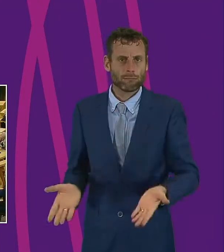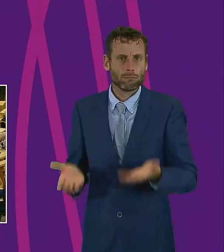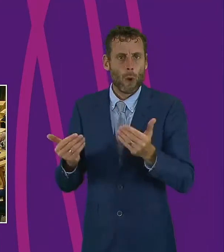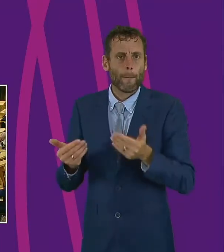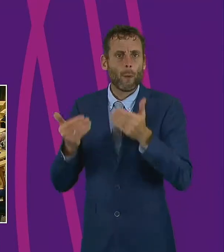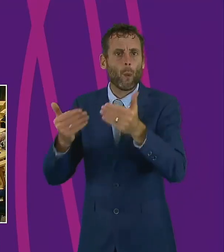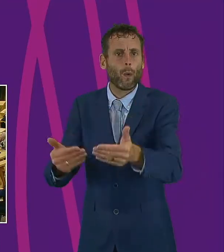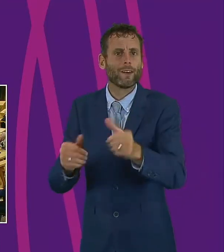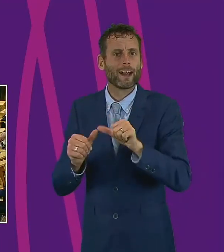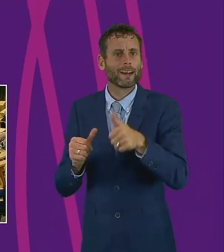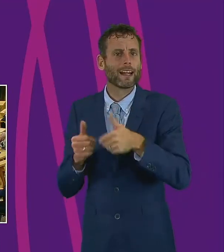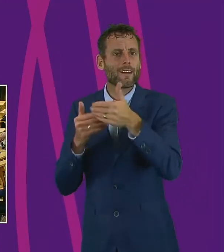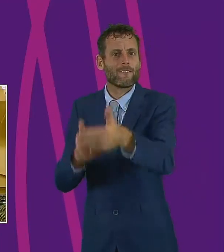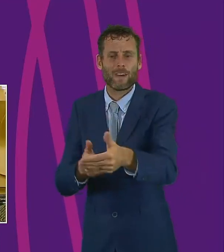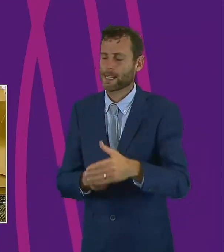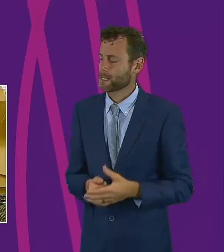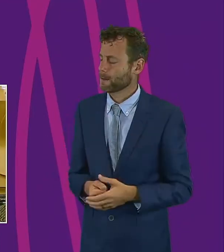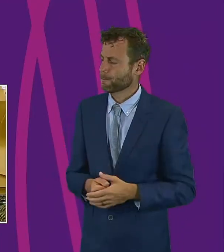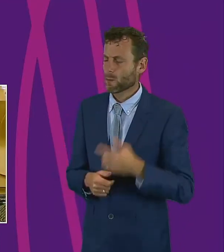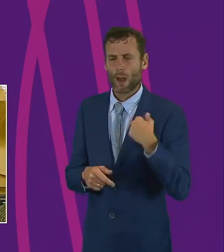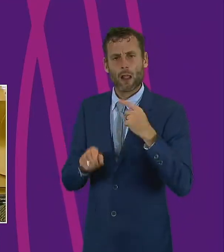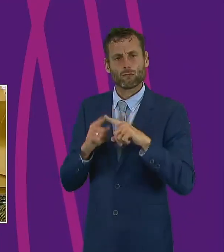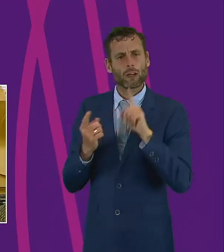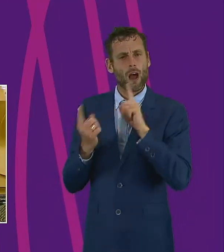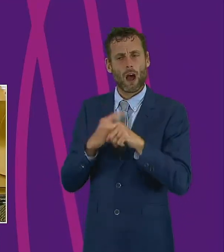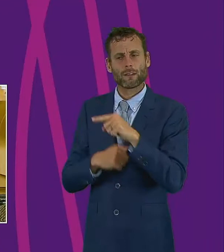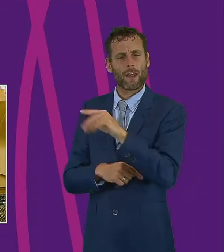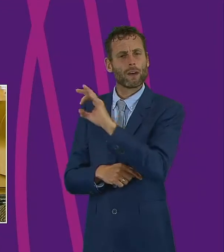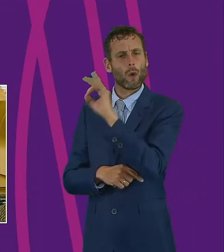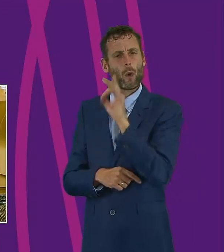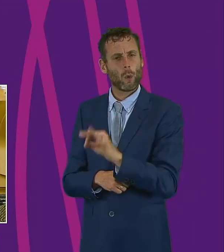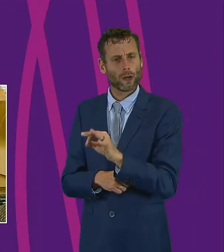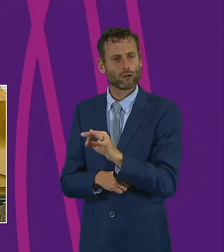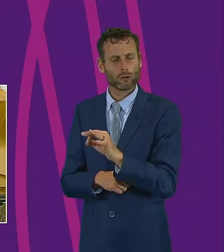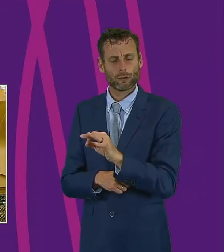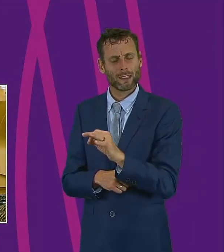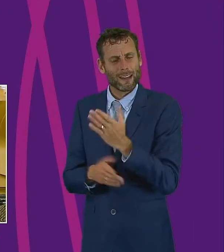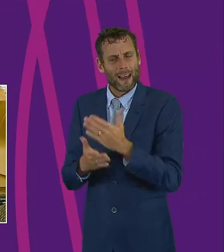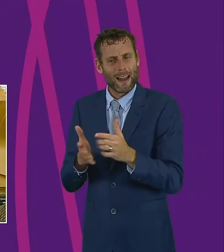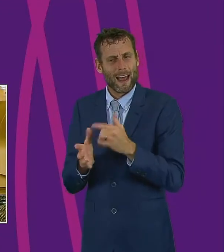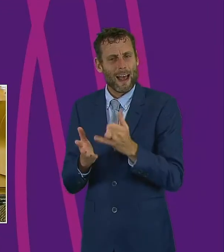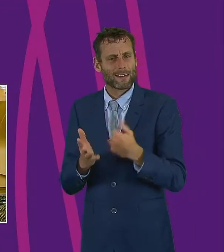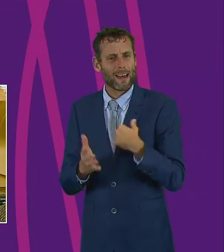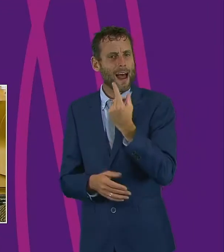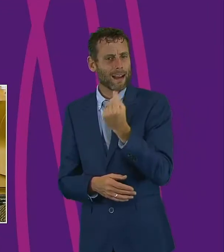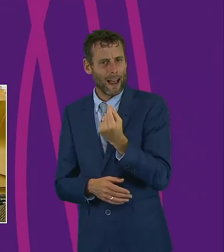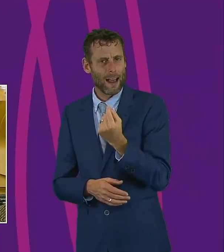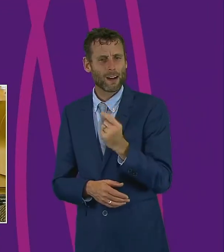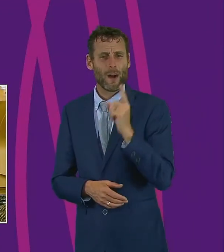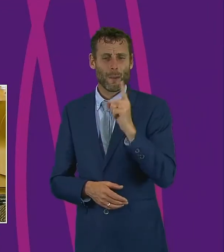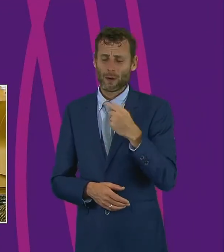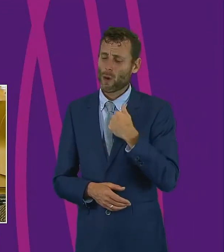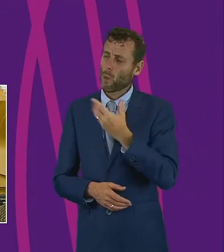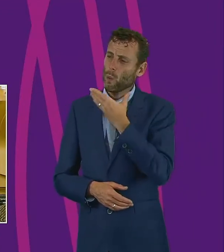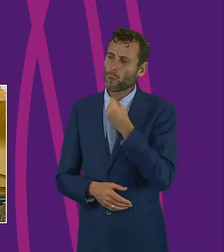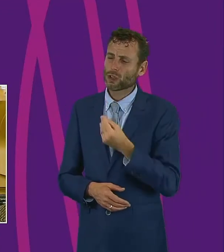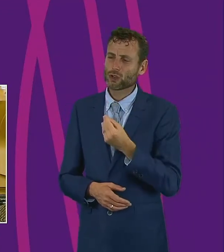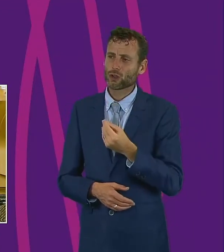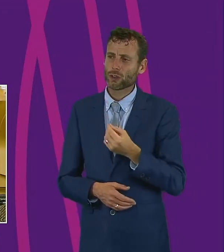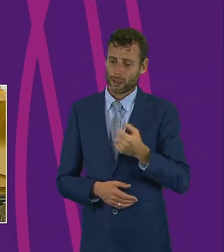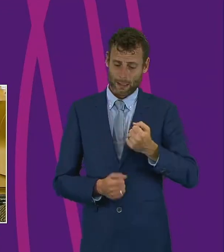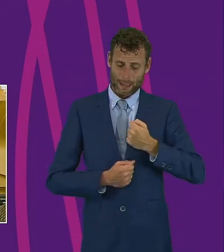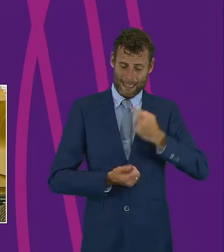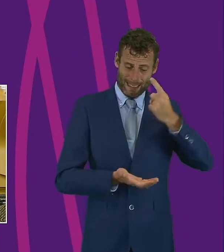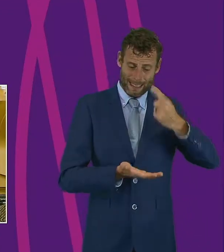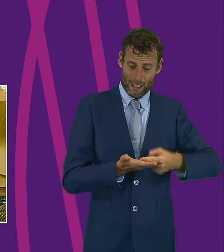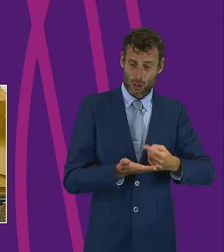answer that question as fully as I can, but I want to start by saying I fervently wish these judgments were as simple as that, but they are not. There are a